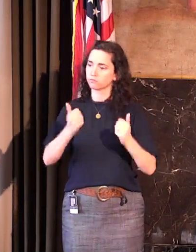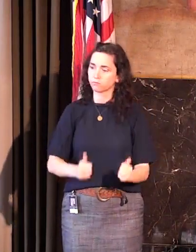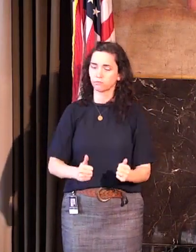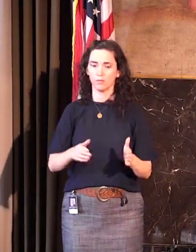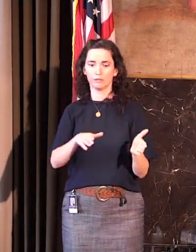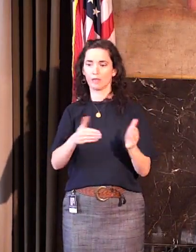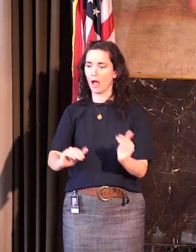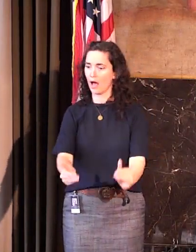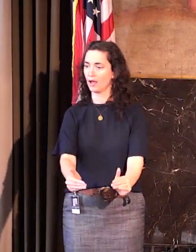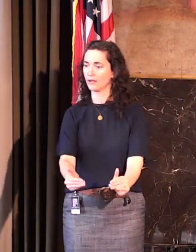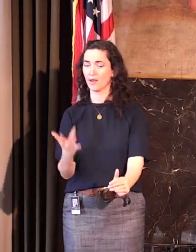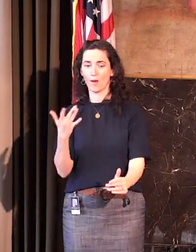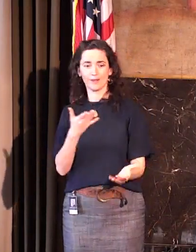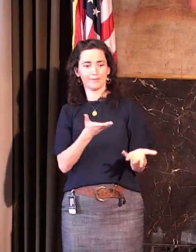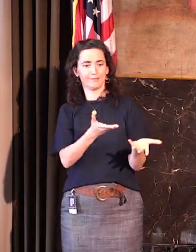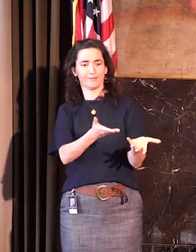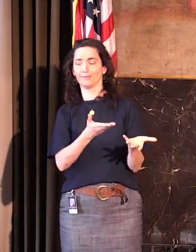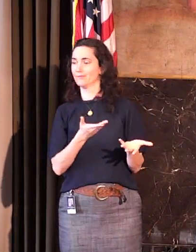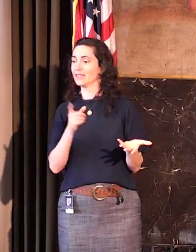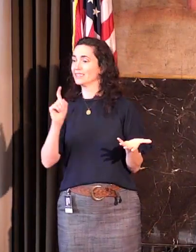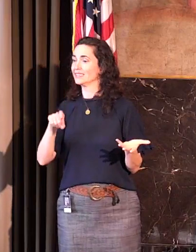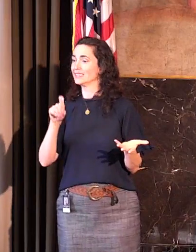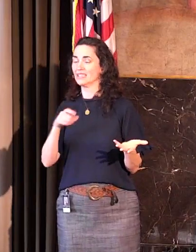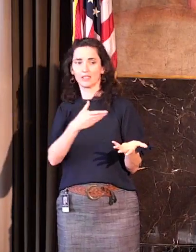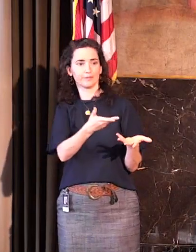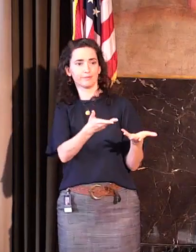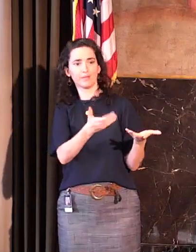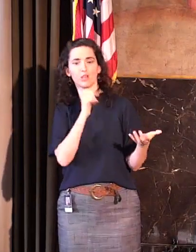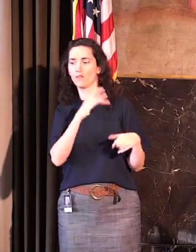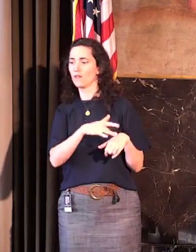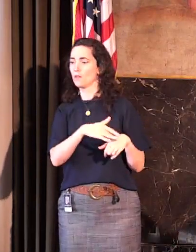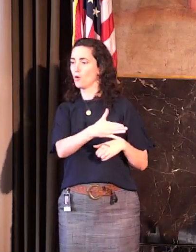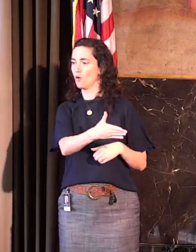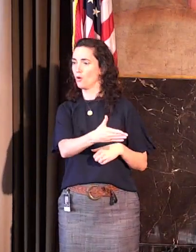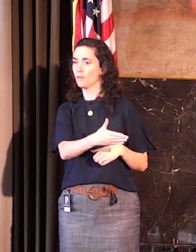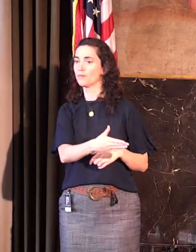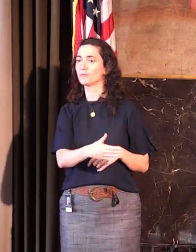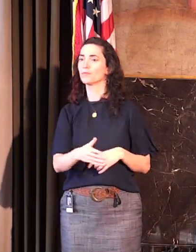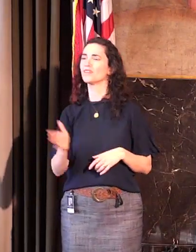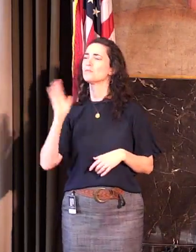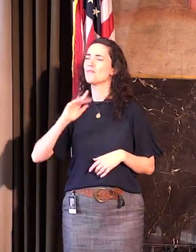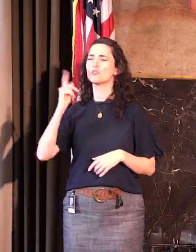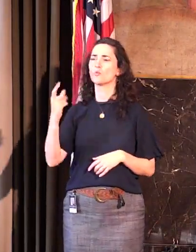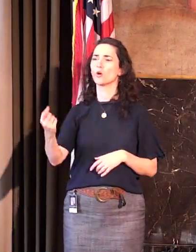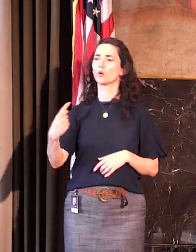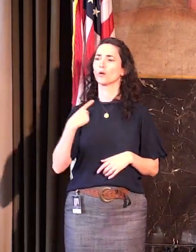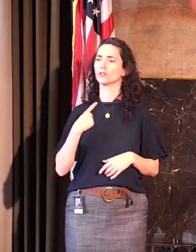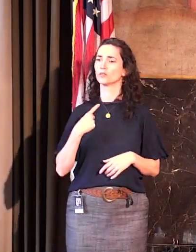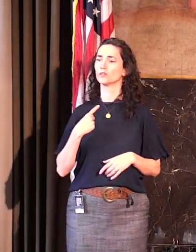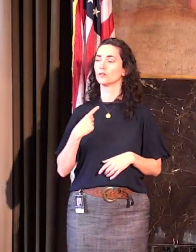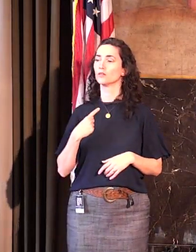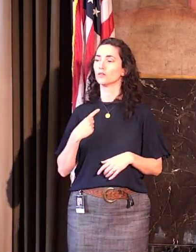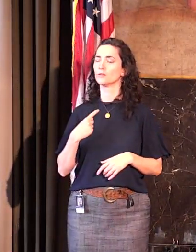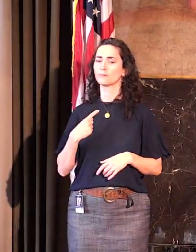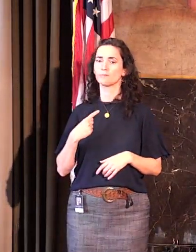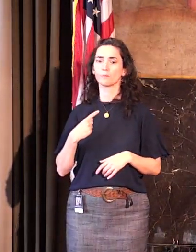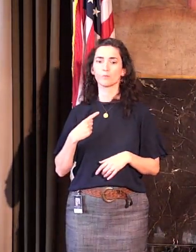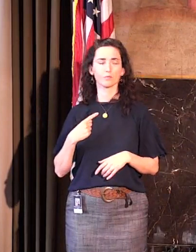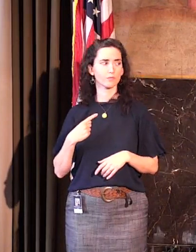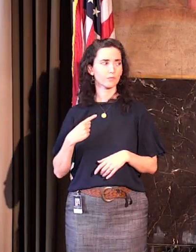just because that necessary treatment isn't available to them. And we got a question a while ago about whether diversions are in place. Right now,